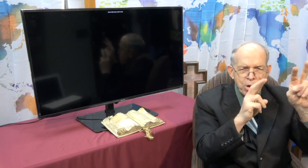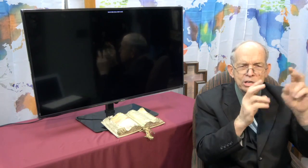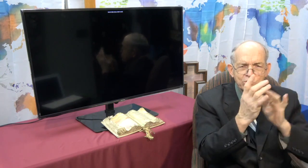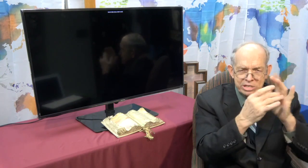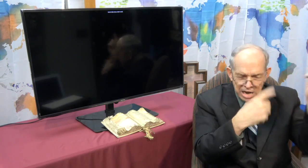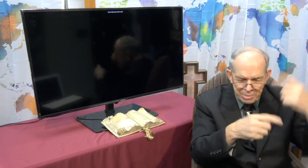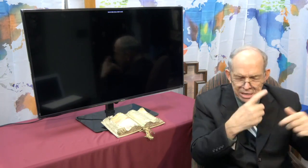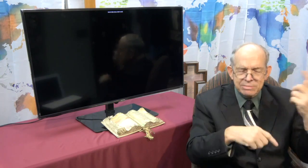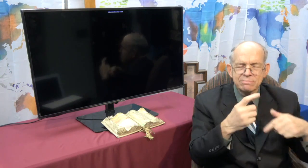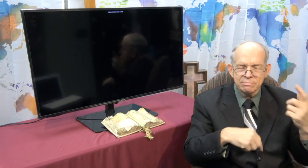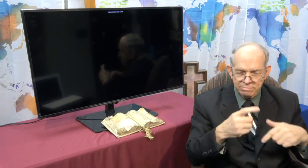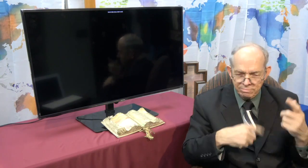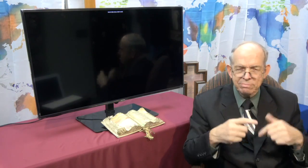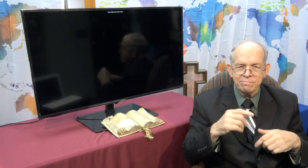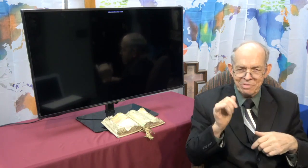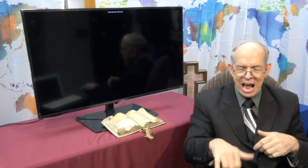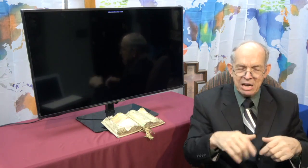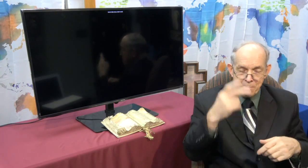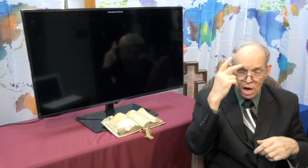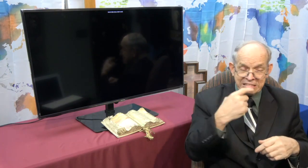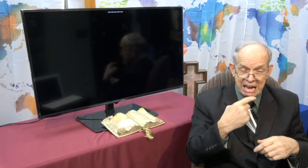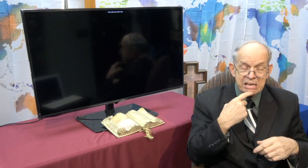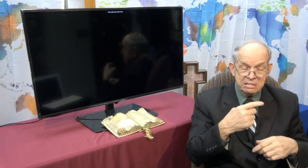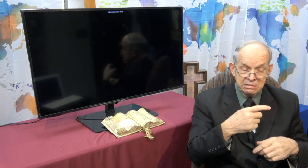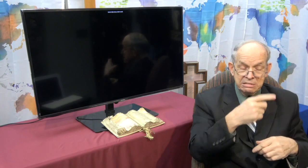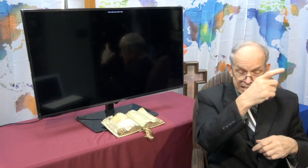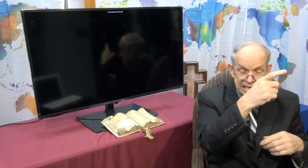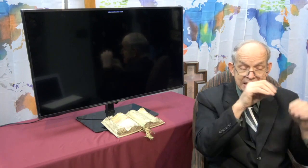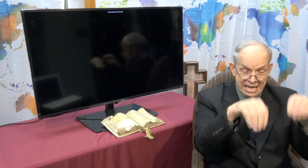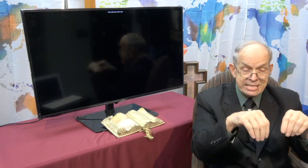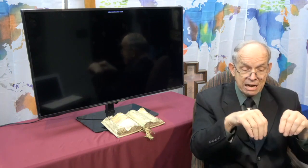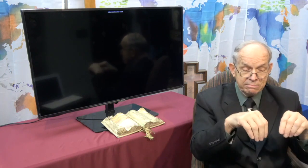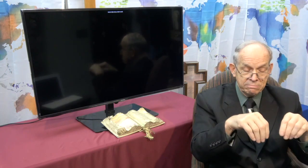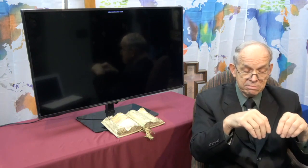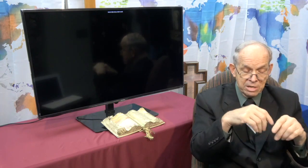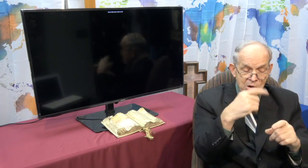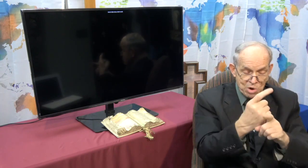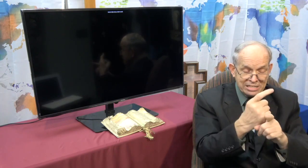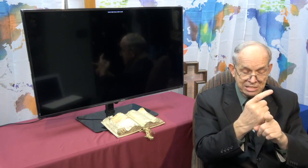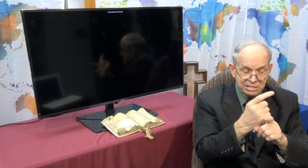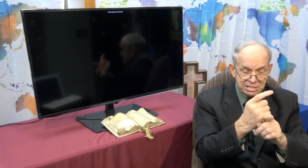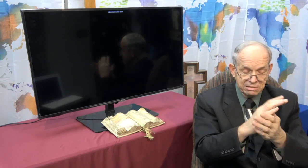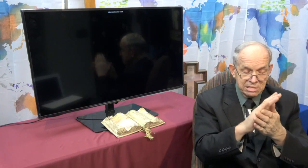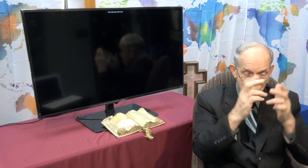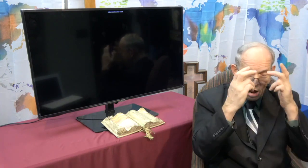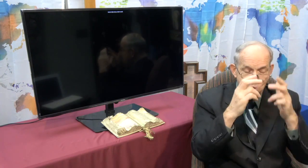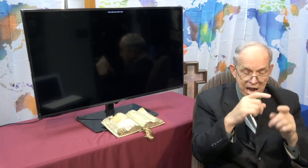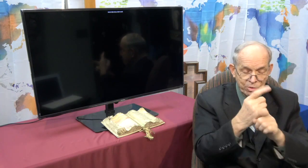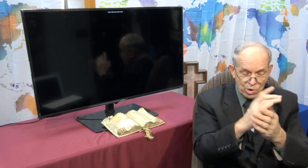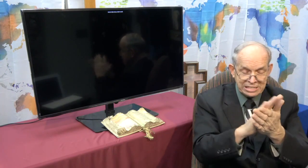to his coming. That Paul said, he led a righteousness, crowd of